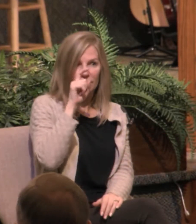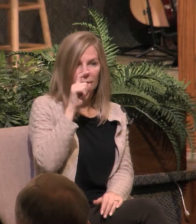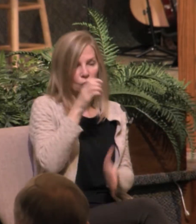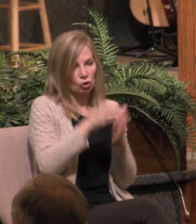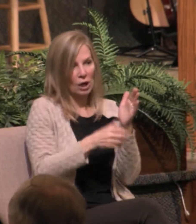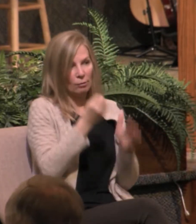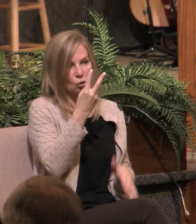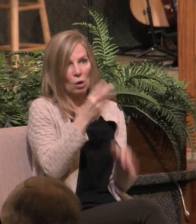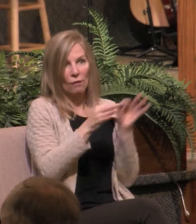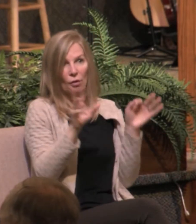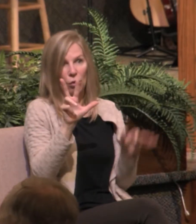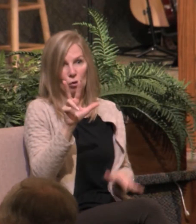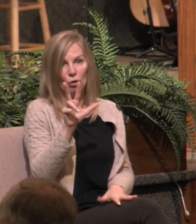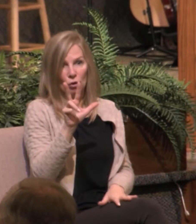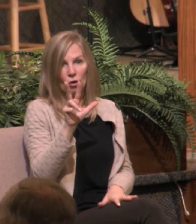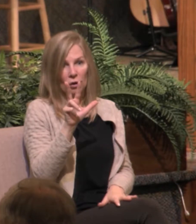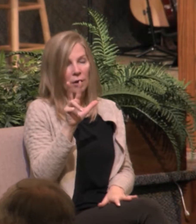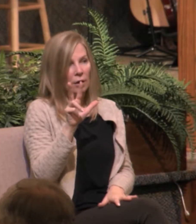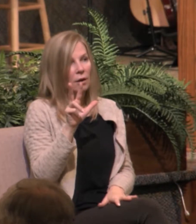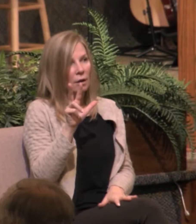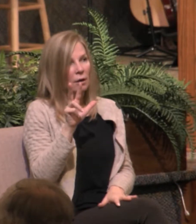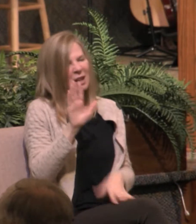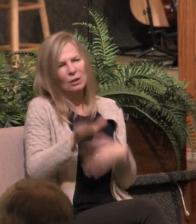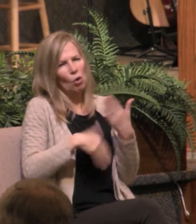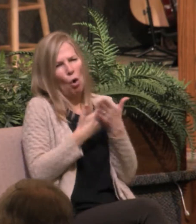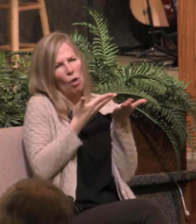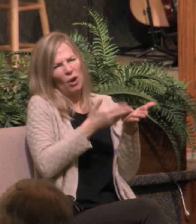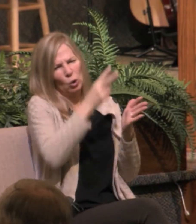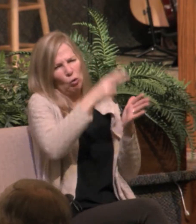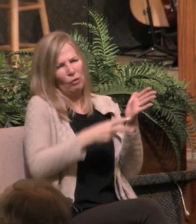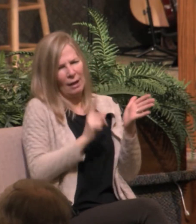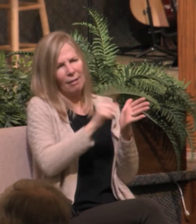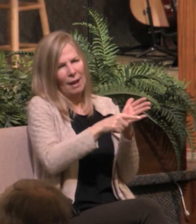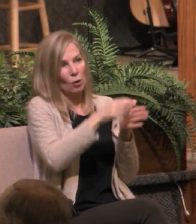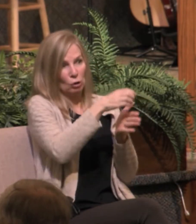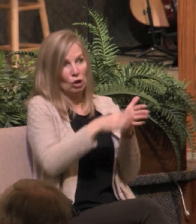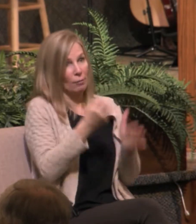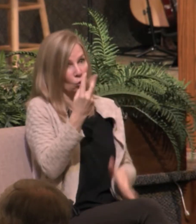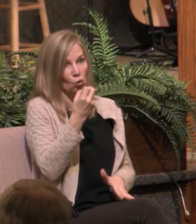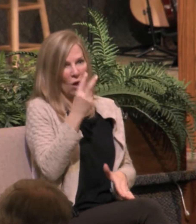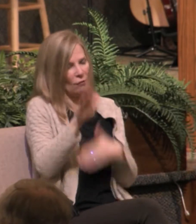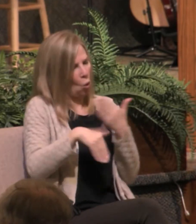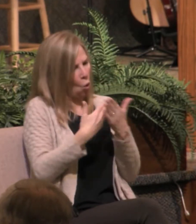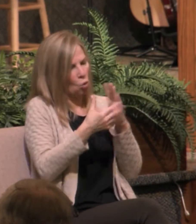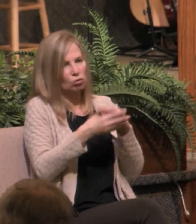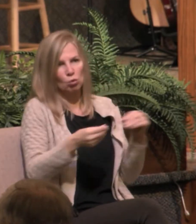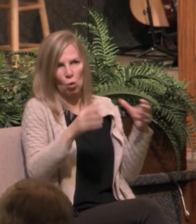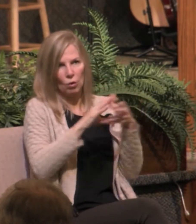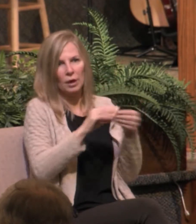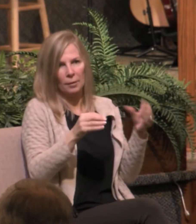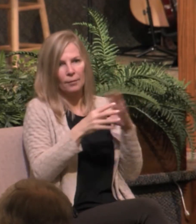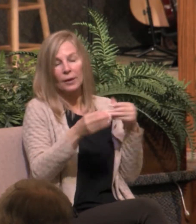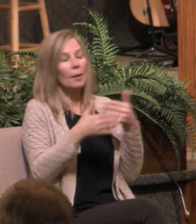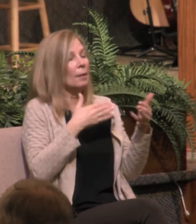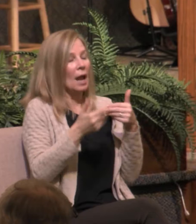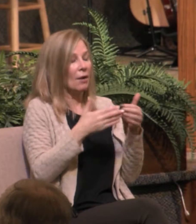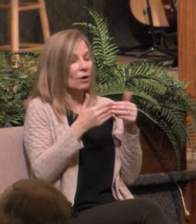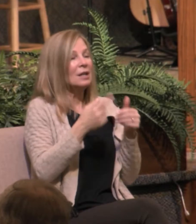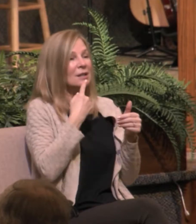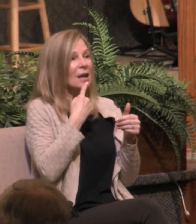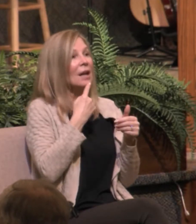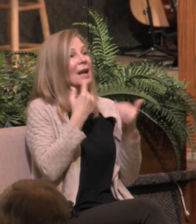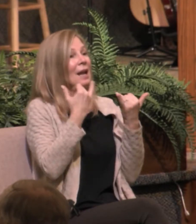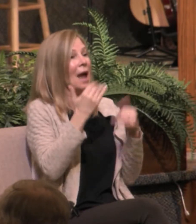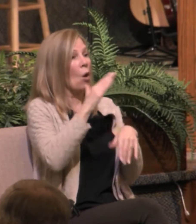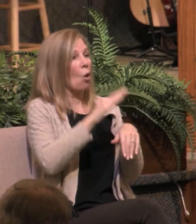Exodus 12:3, and this is all in Exodus 12. You can come back and read the whole thing later, but Exodus 12:3 says, "Speak to all the congregation of Israel, saying, on